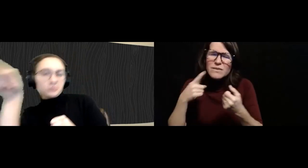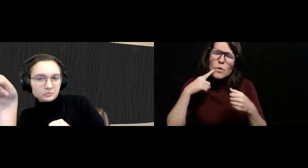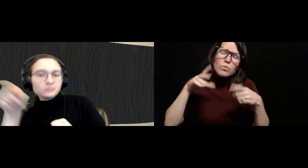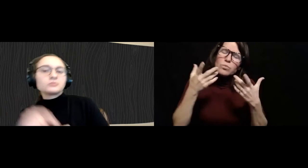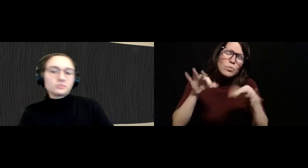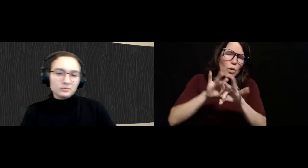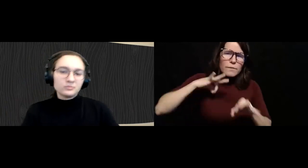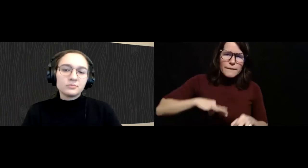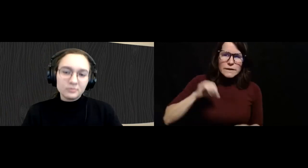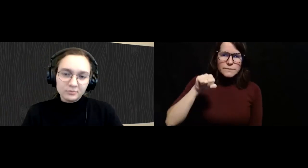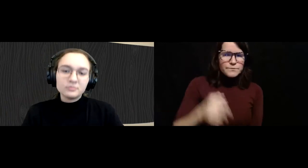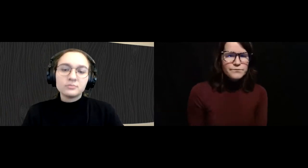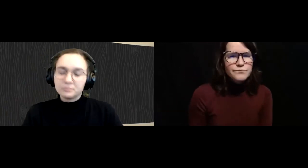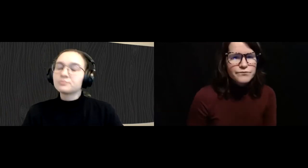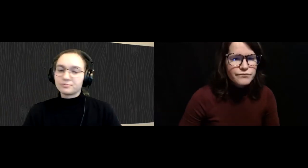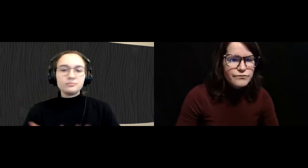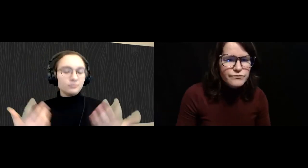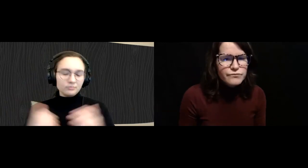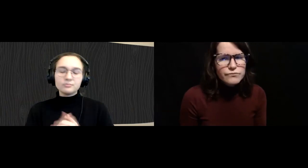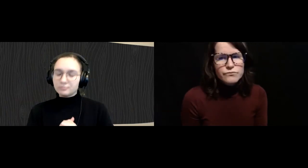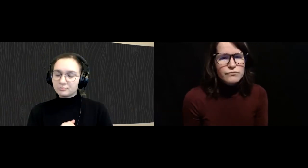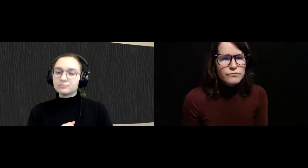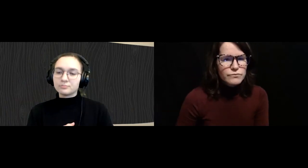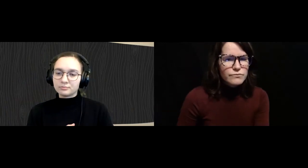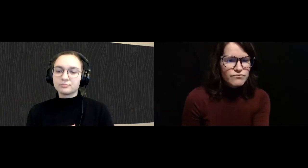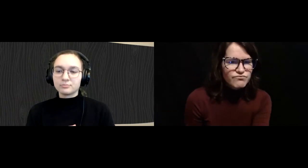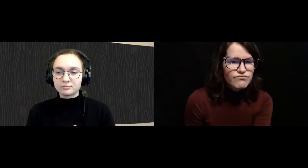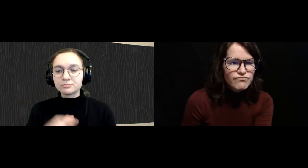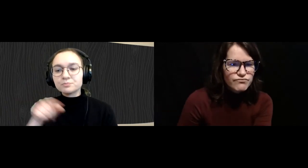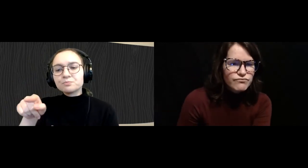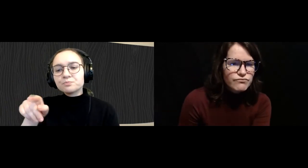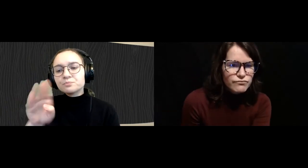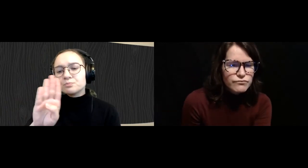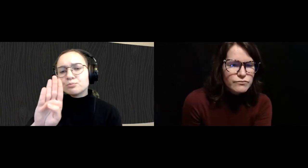might mean you have to drive, but right, regardless, it's beneficial to go.